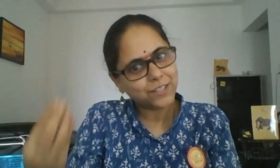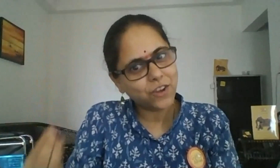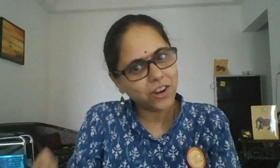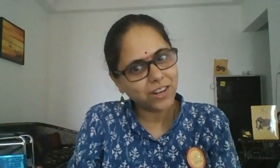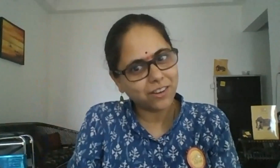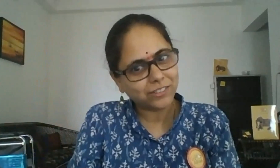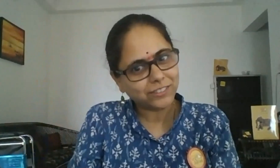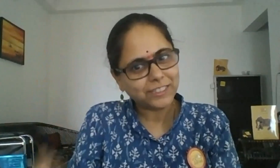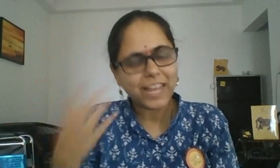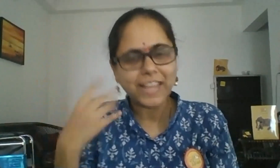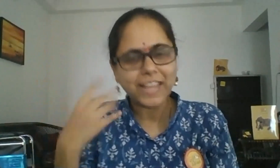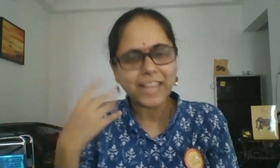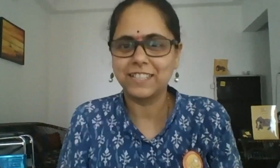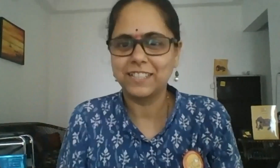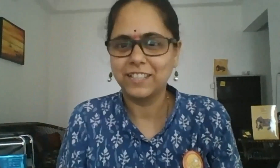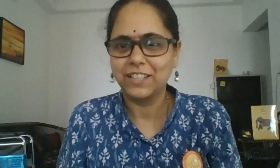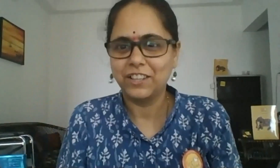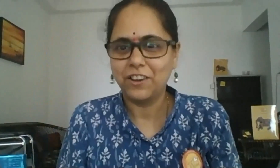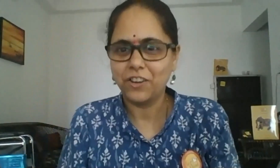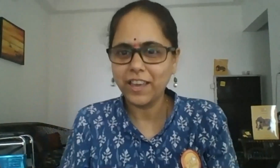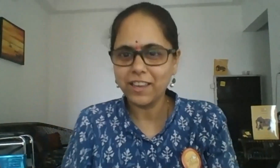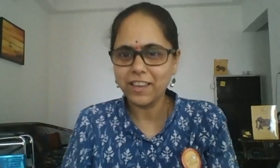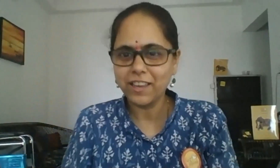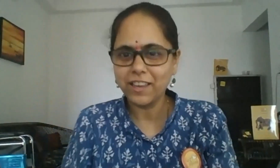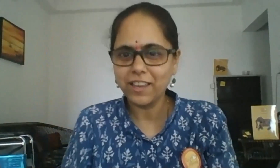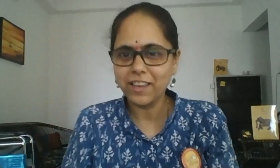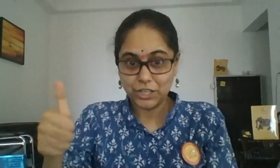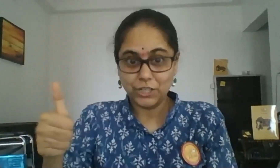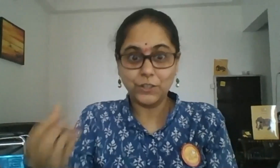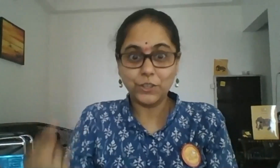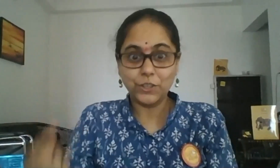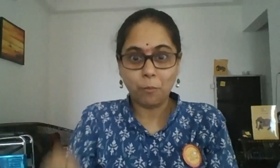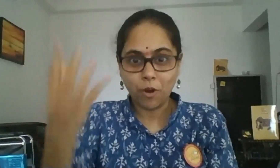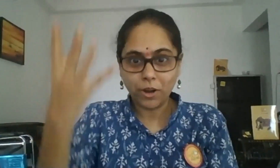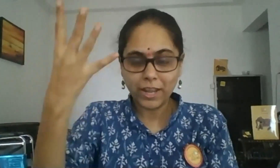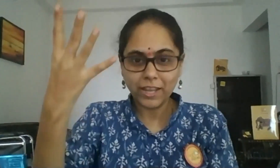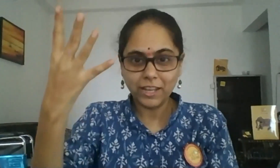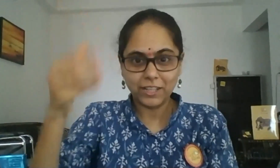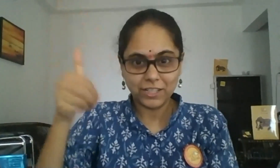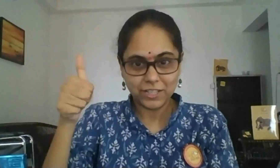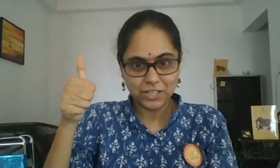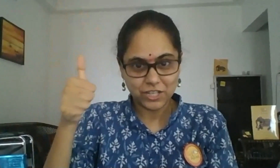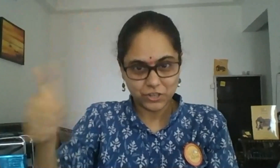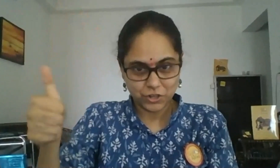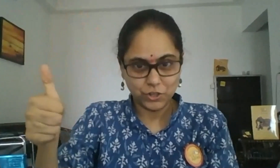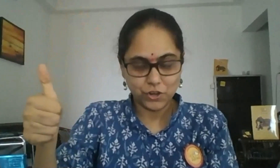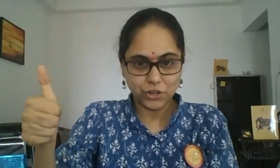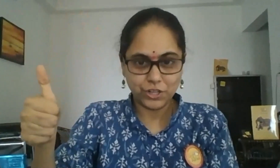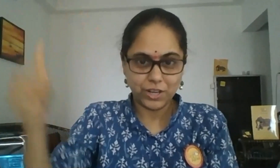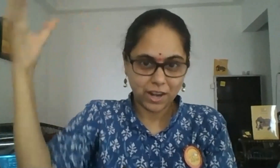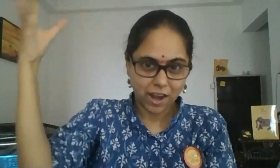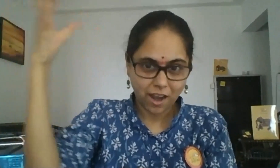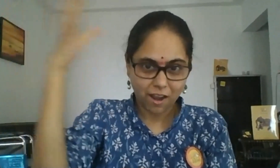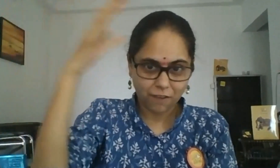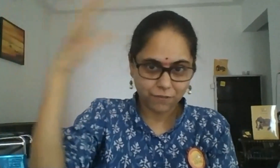gone down. Night. Okay. Good morning. Good